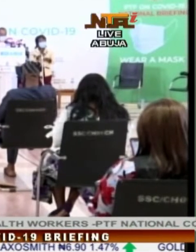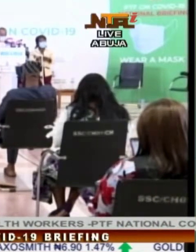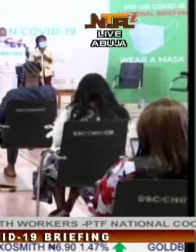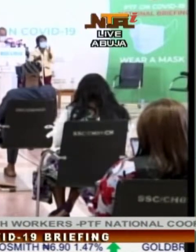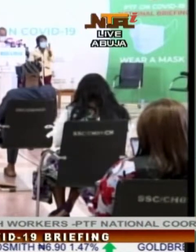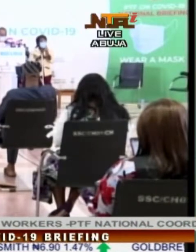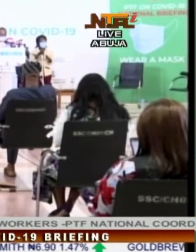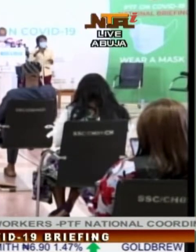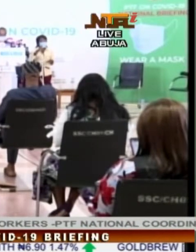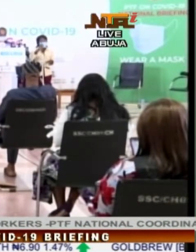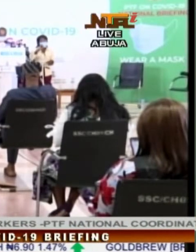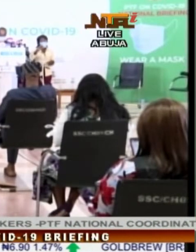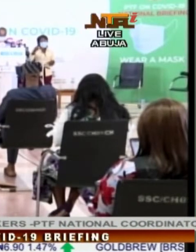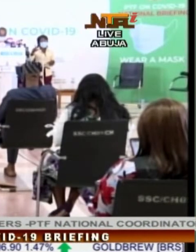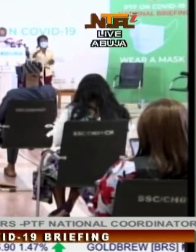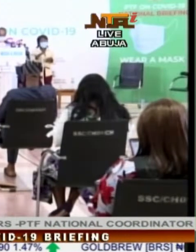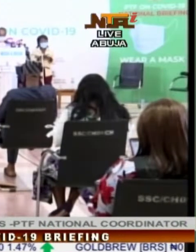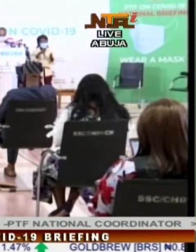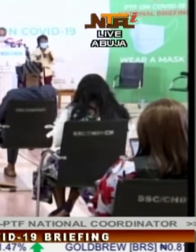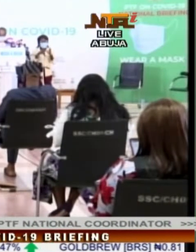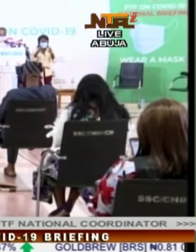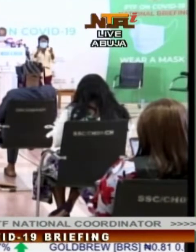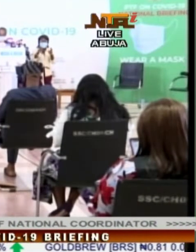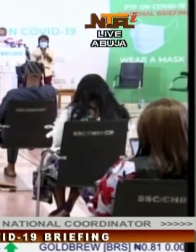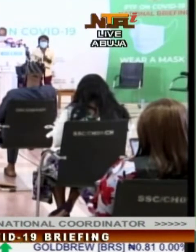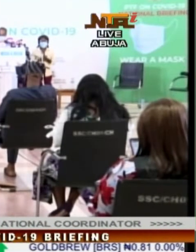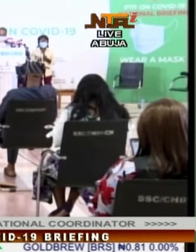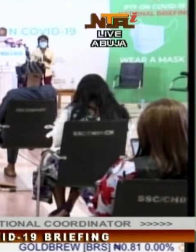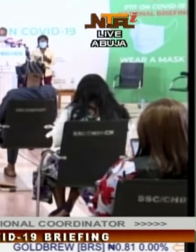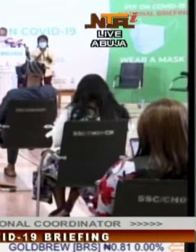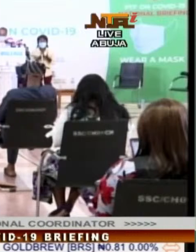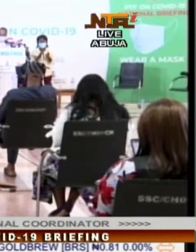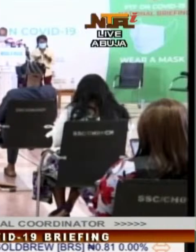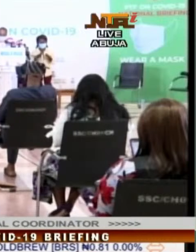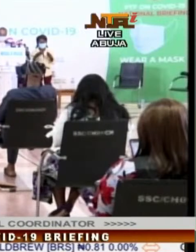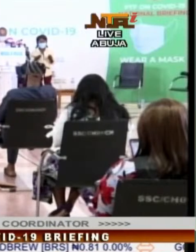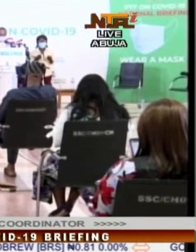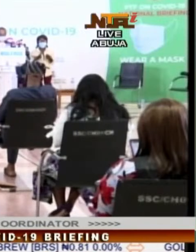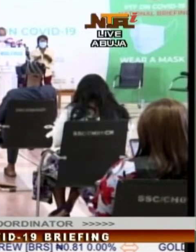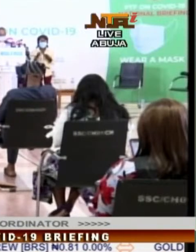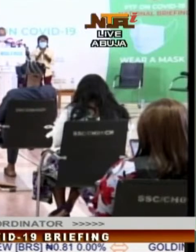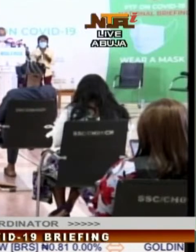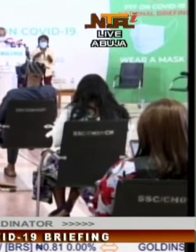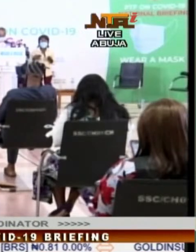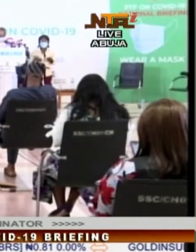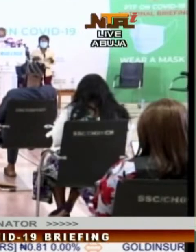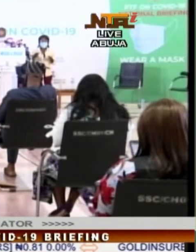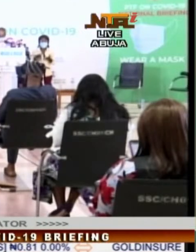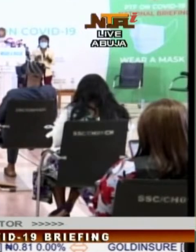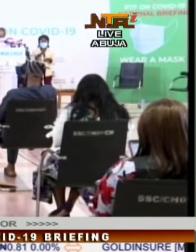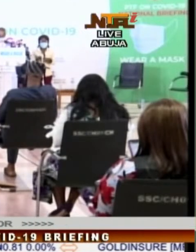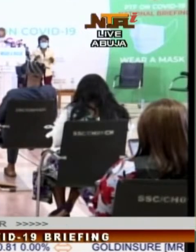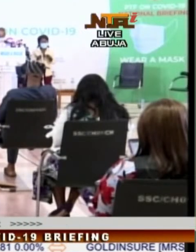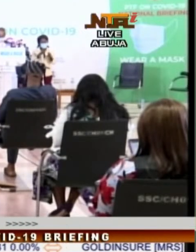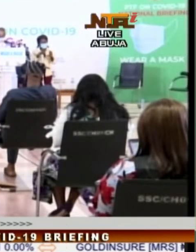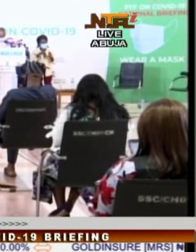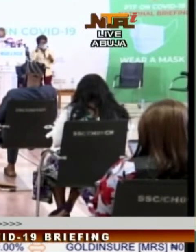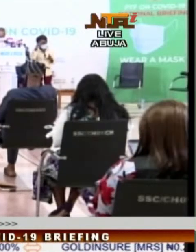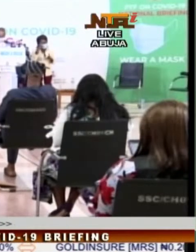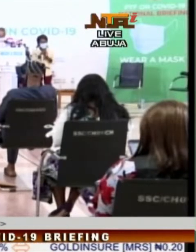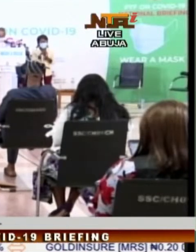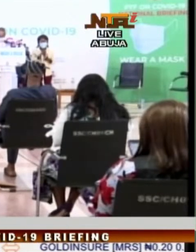as far as the NIMC DG is concerned. We've spoken to NIMC at least 4 or 5 times, and the chairman has also reached out to